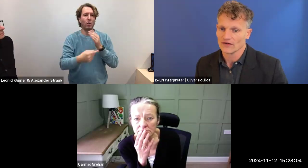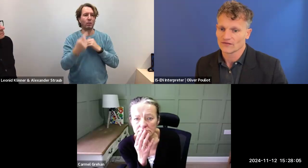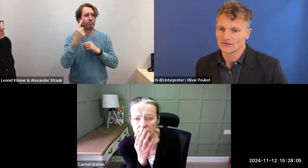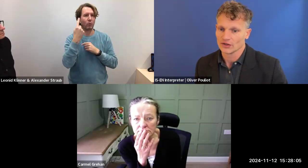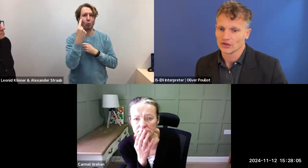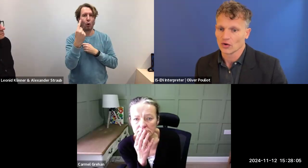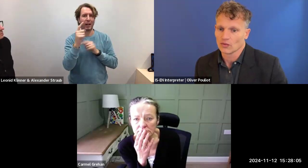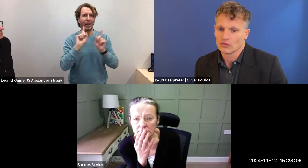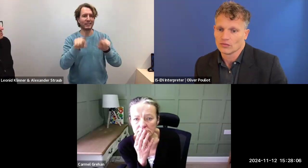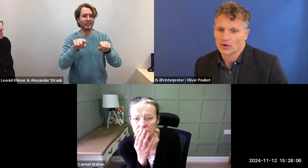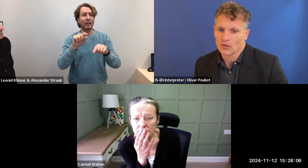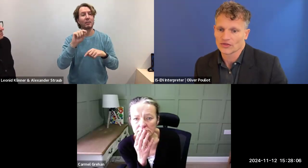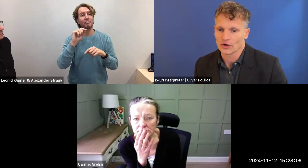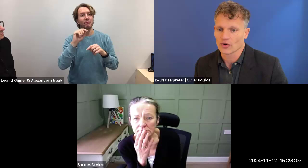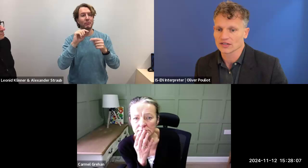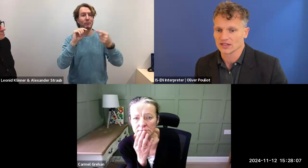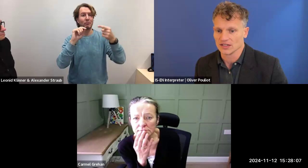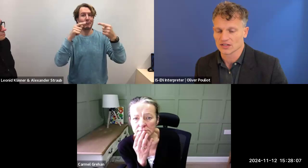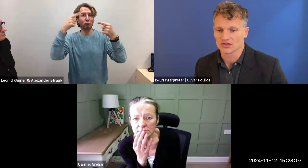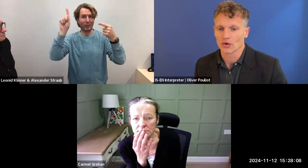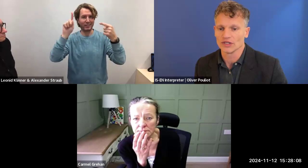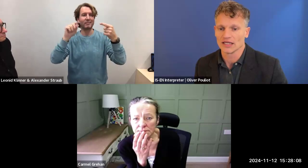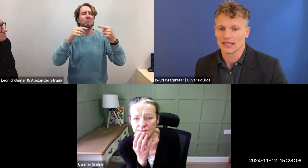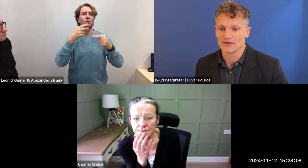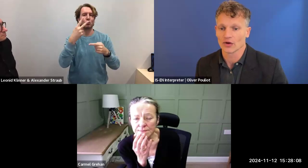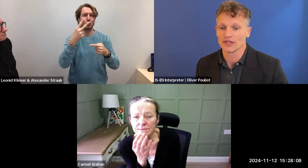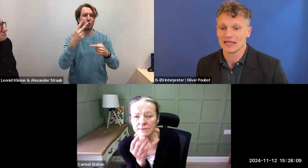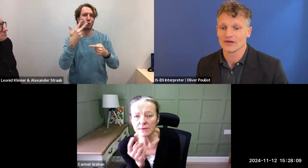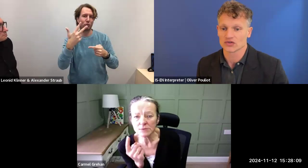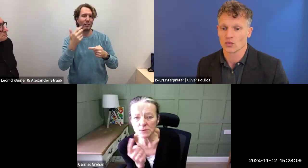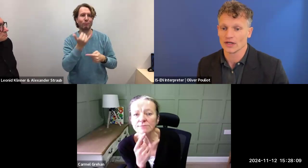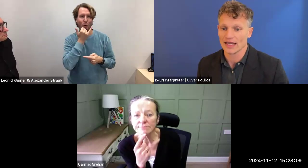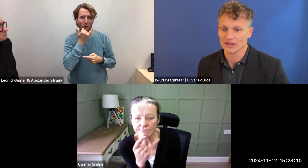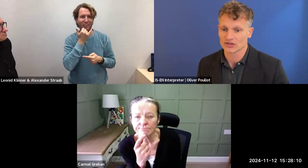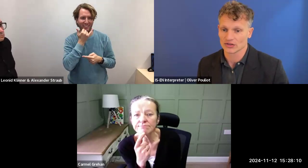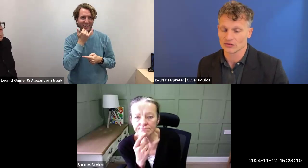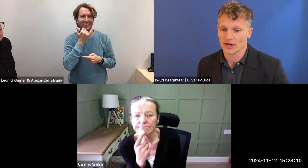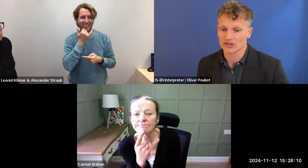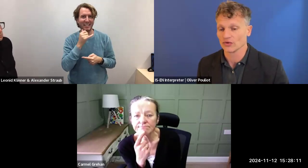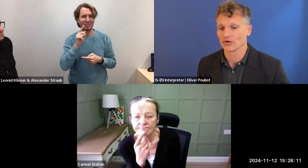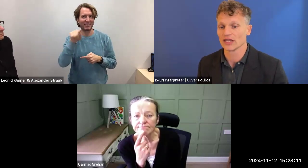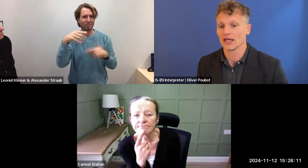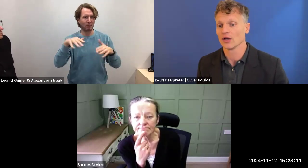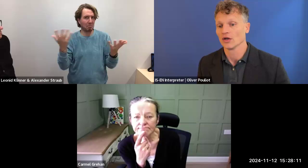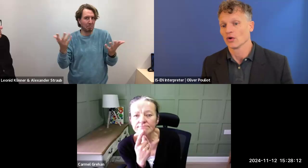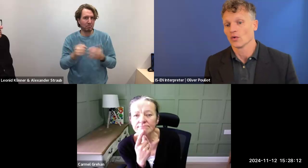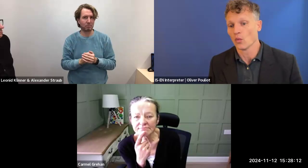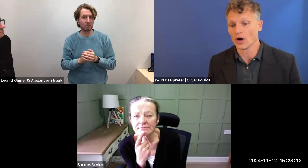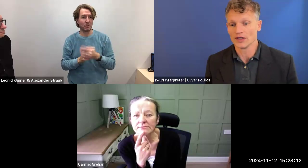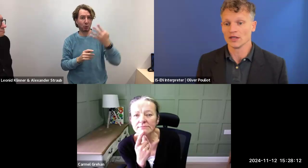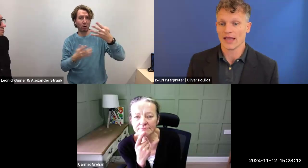don't know if, what their process is, because they're only giving us one answer, right? So you're